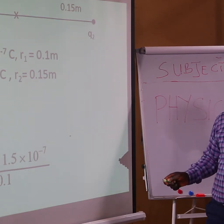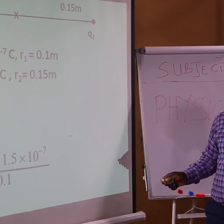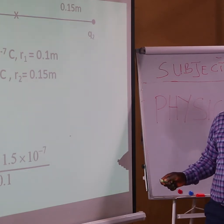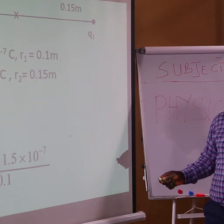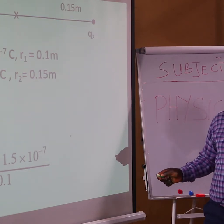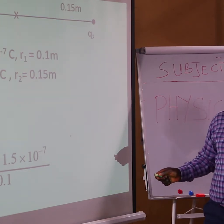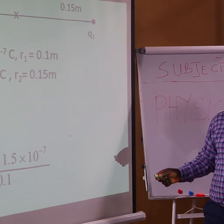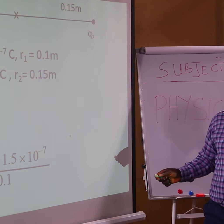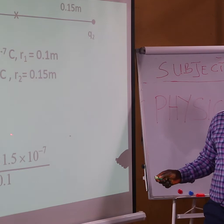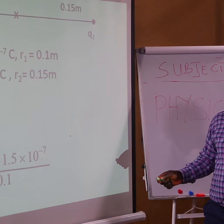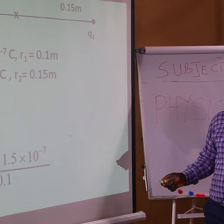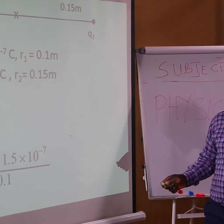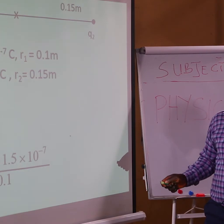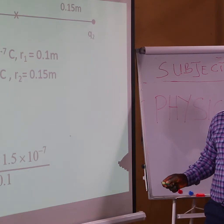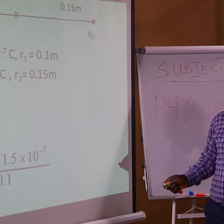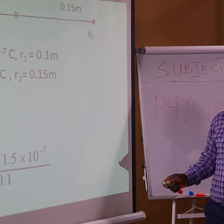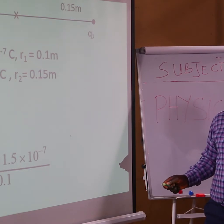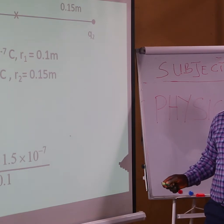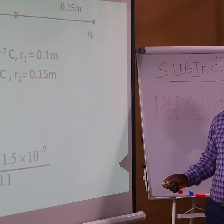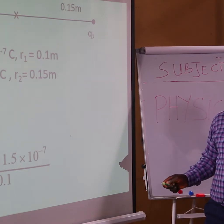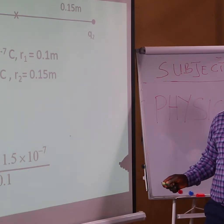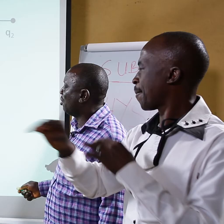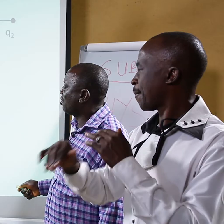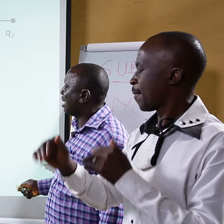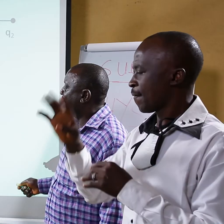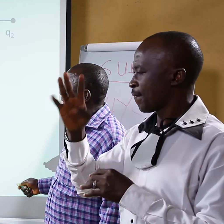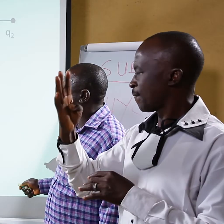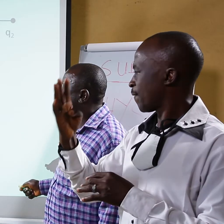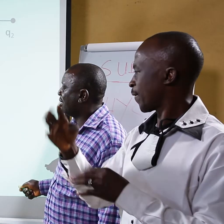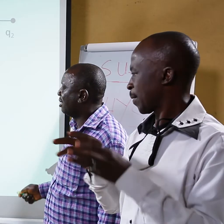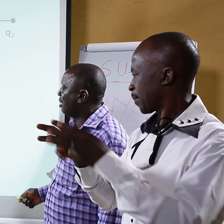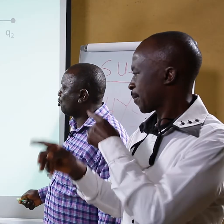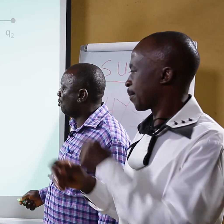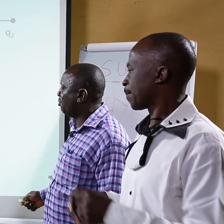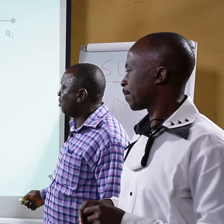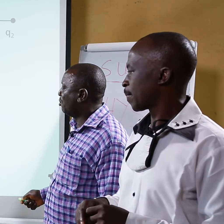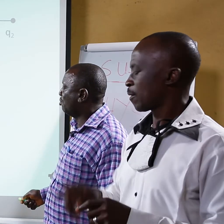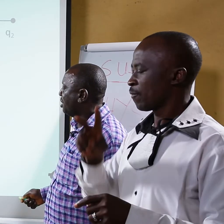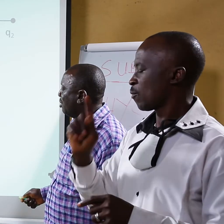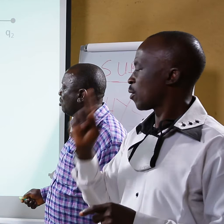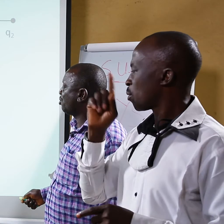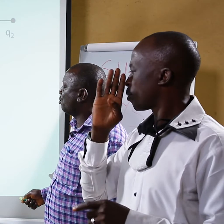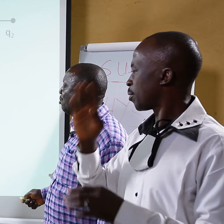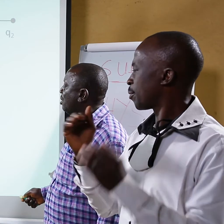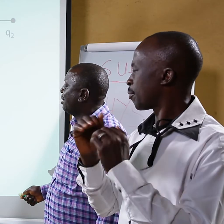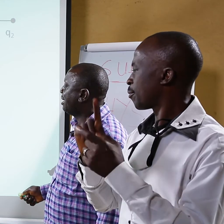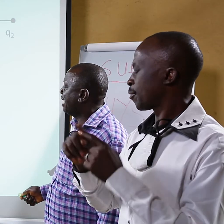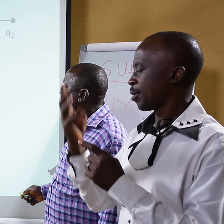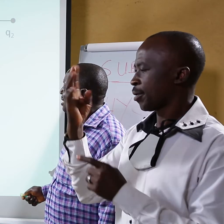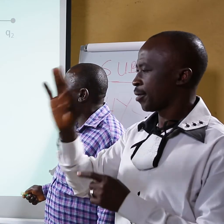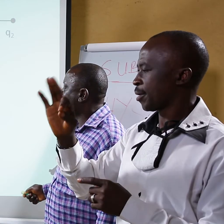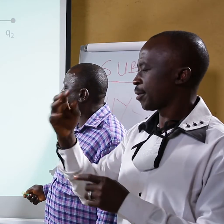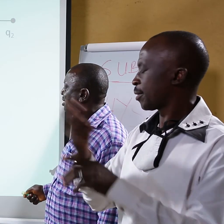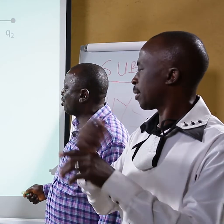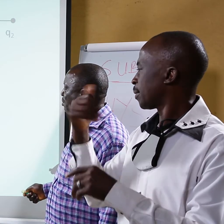V1 to be equals to Q1 over 4 pi epsilon naught R1. So V1 will be equals to